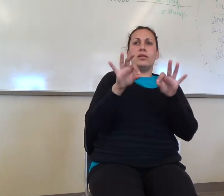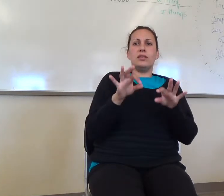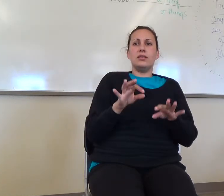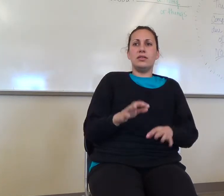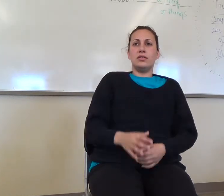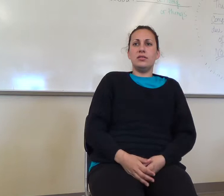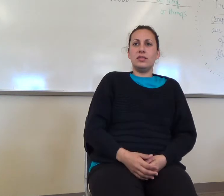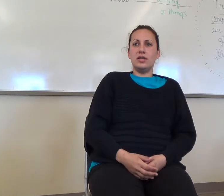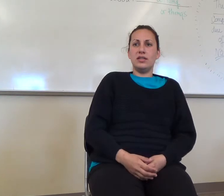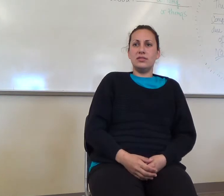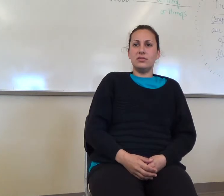The